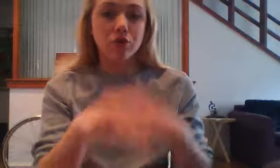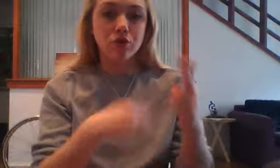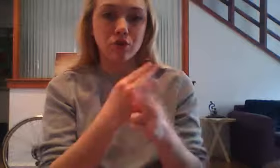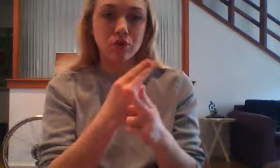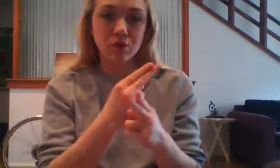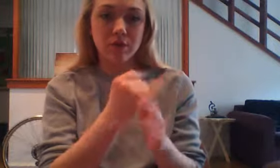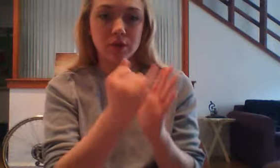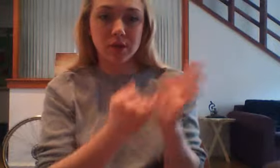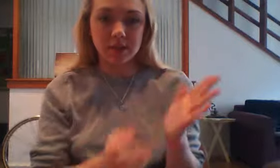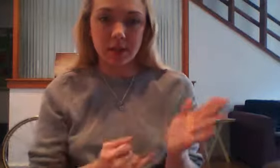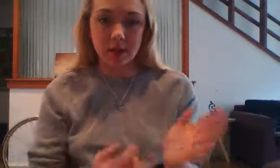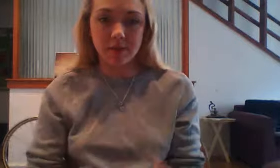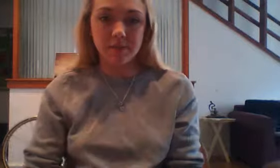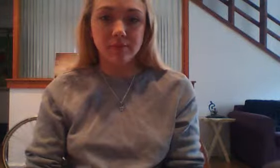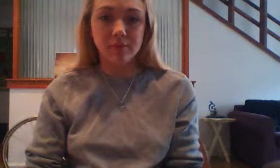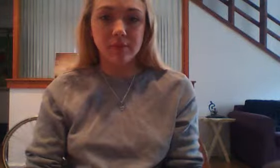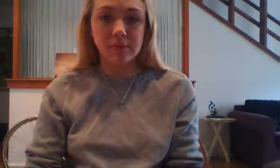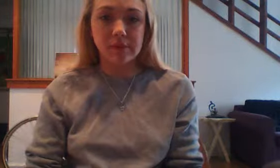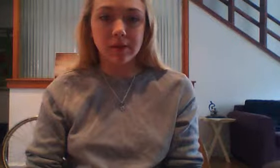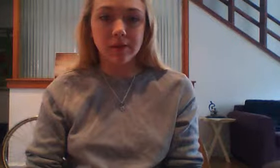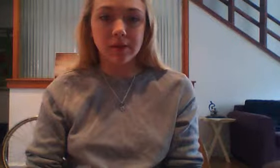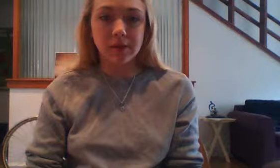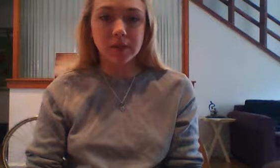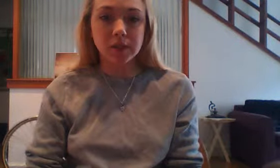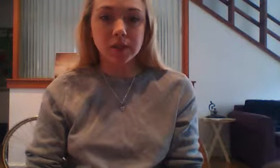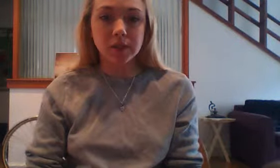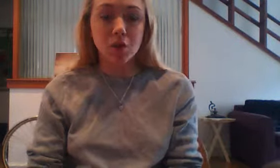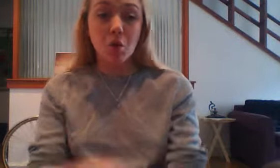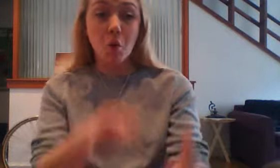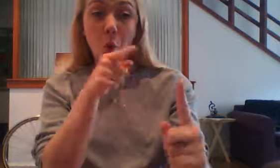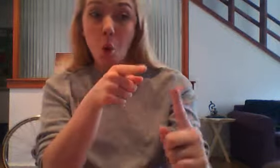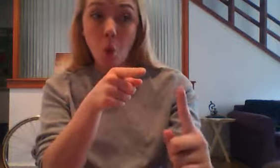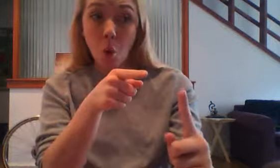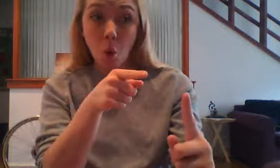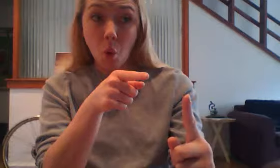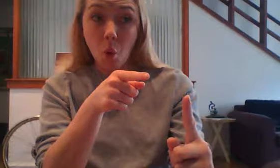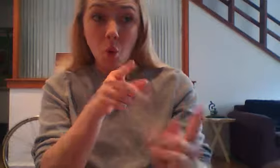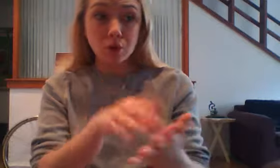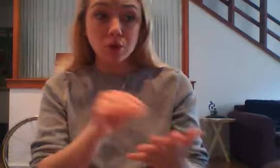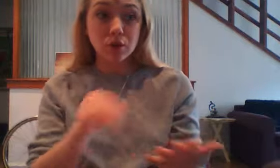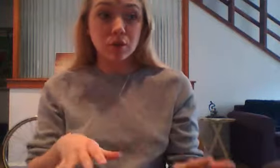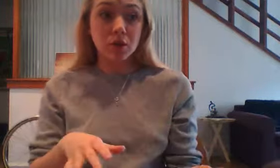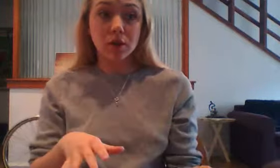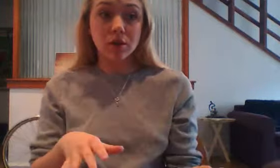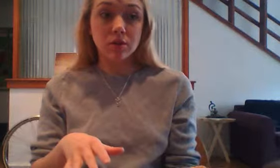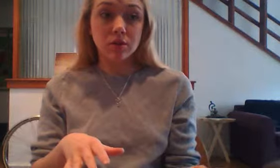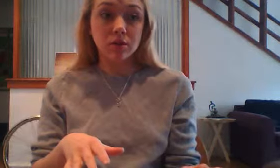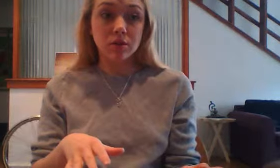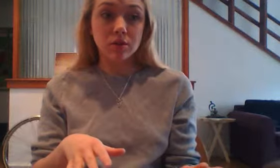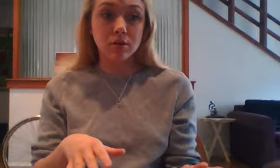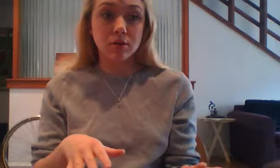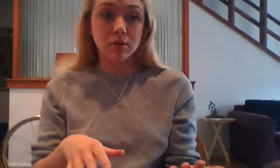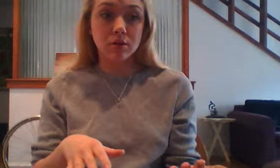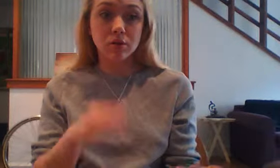Our ultimate goal in our department is for students not to experience barriers related to their disability, for them to just access